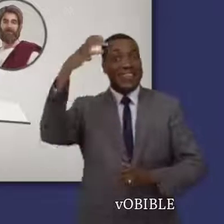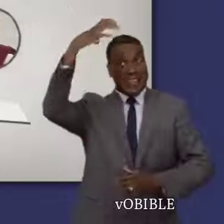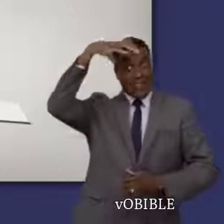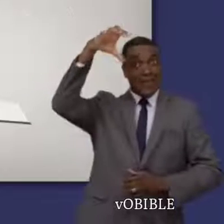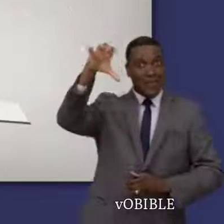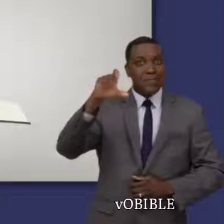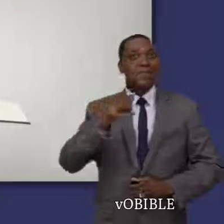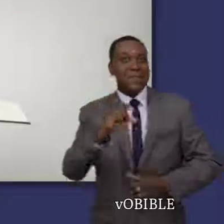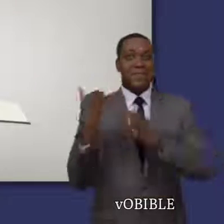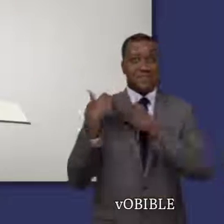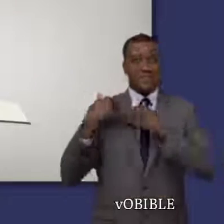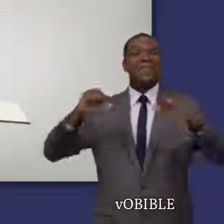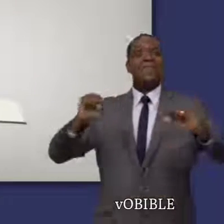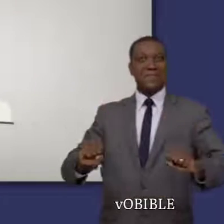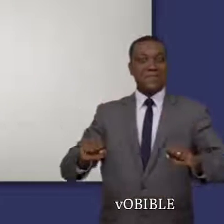kingdom.